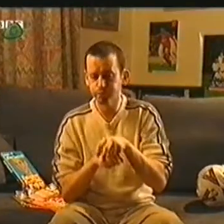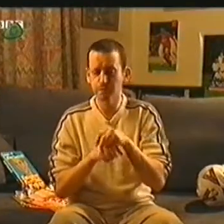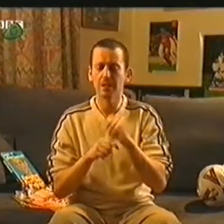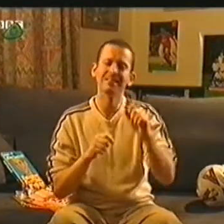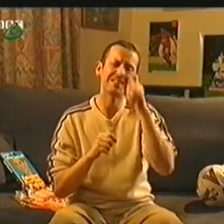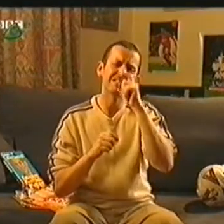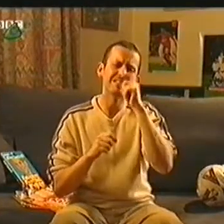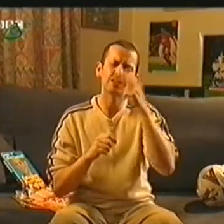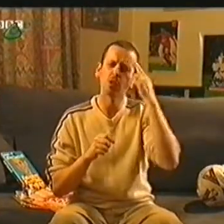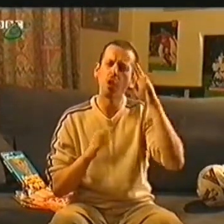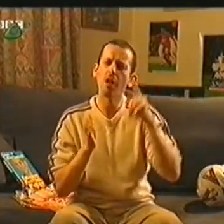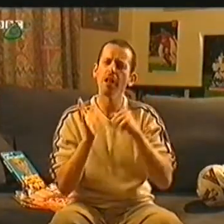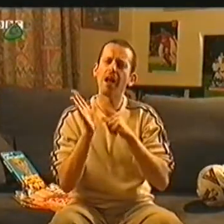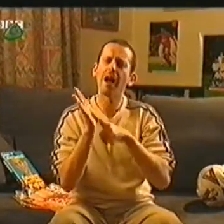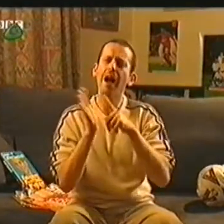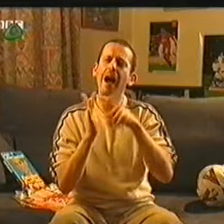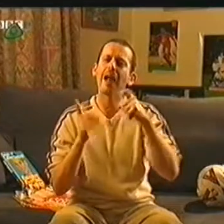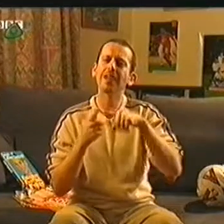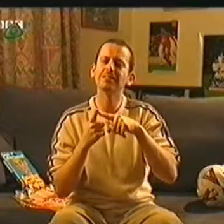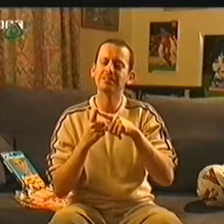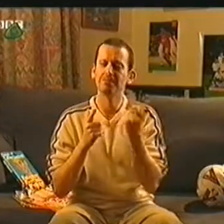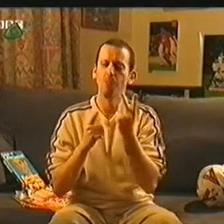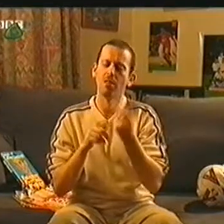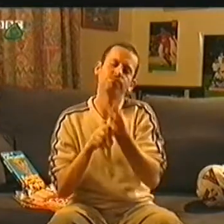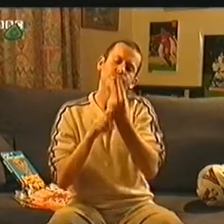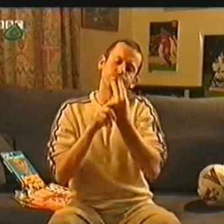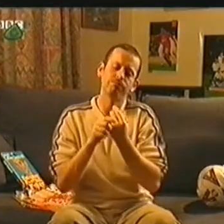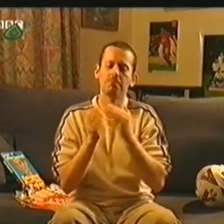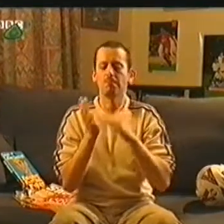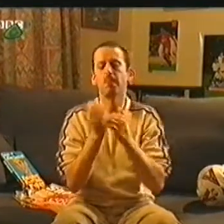Later, Josh's mother drove him and his sister, Alice, to school.